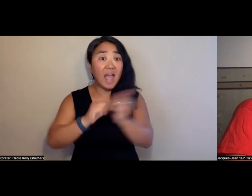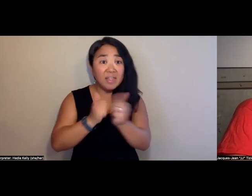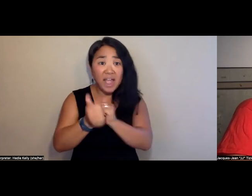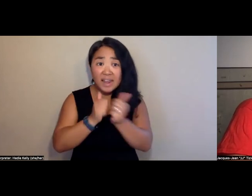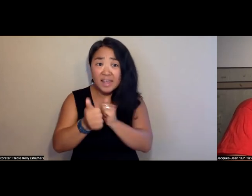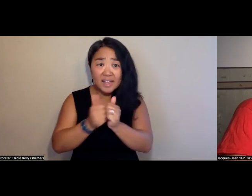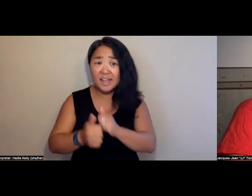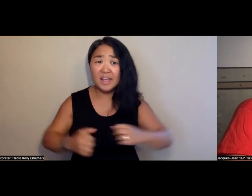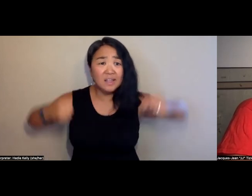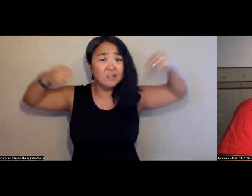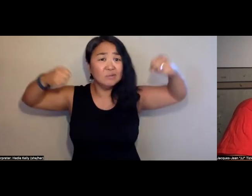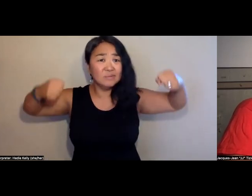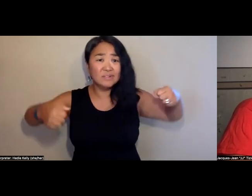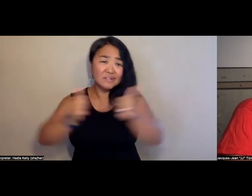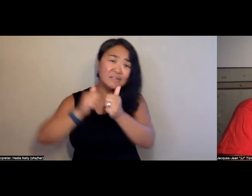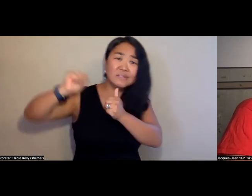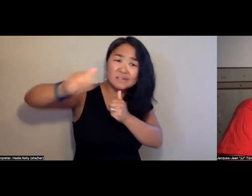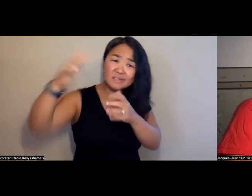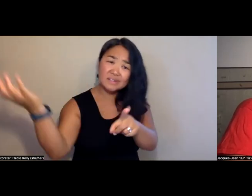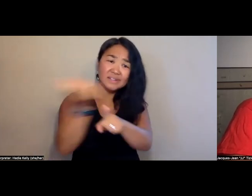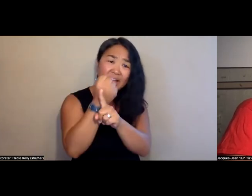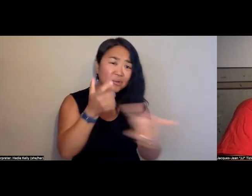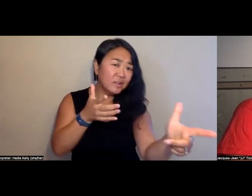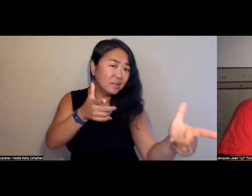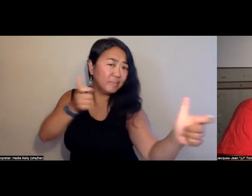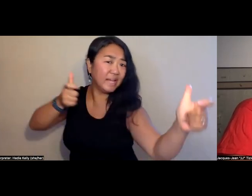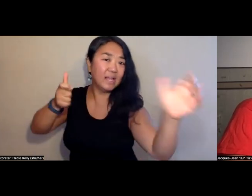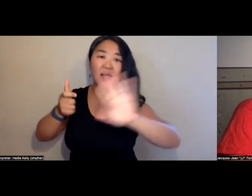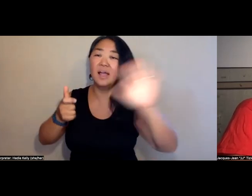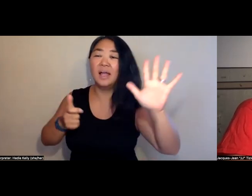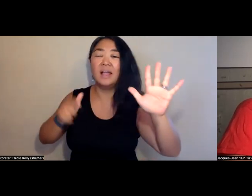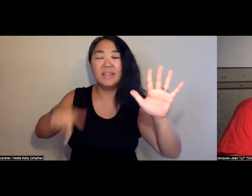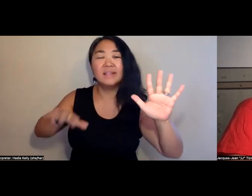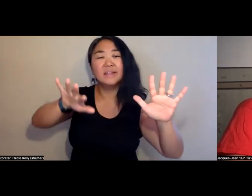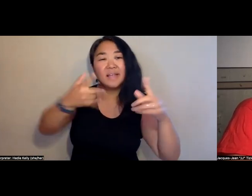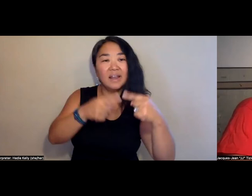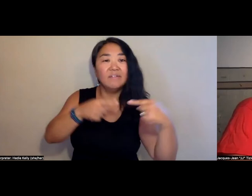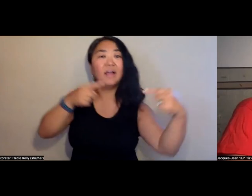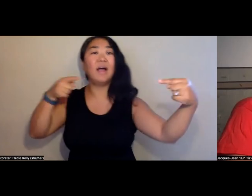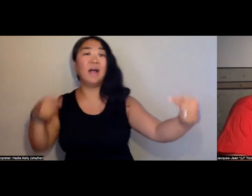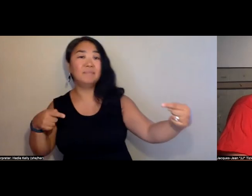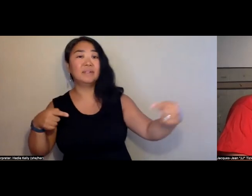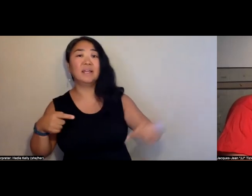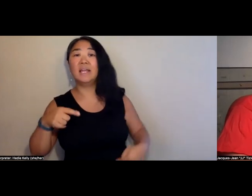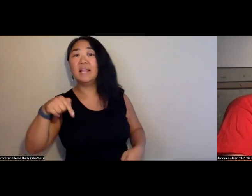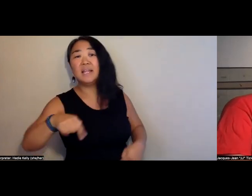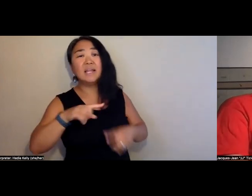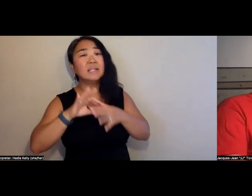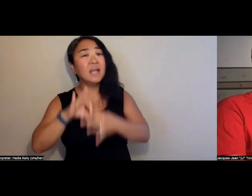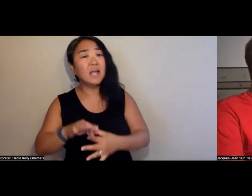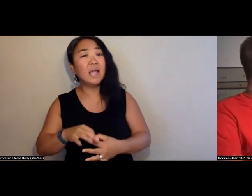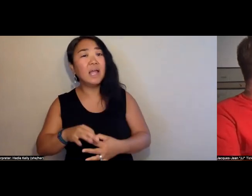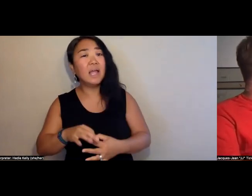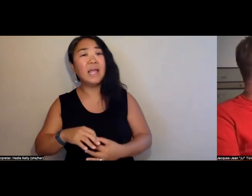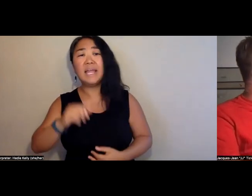about conquest and distance and speed. If anything, this is the opposite. This is about inefficiency. This is about, you know, the